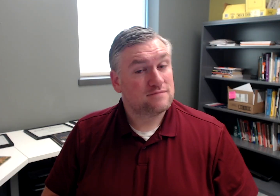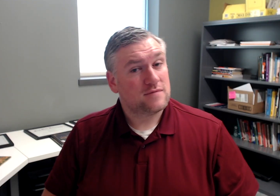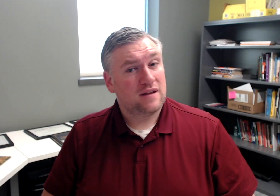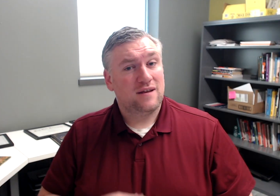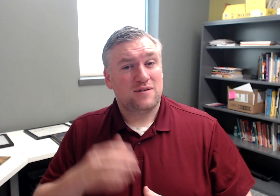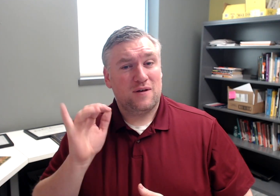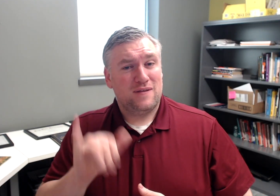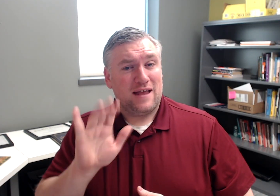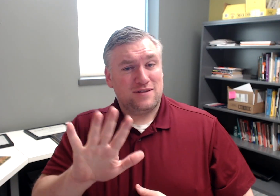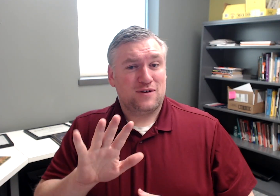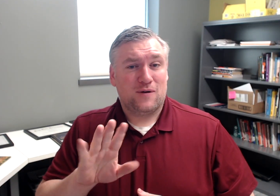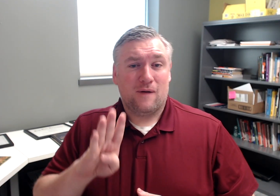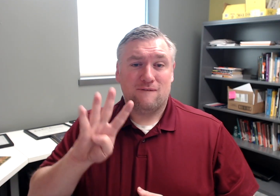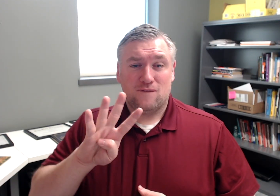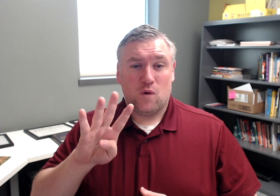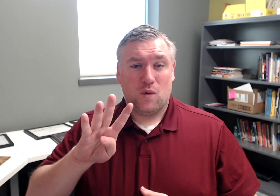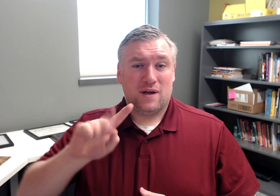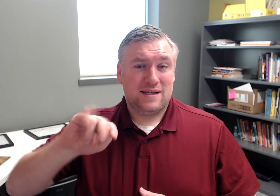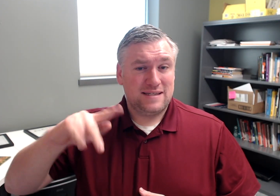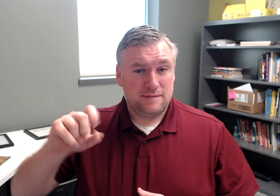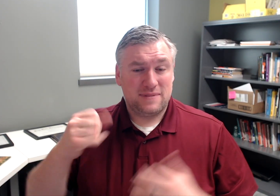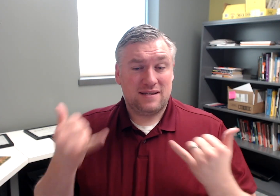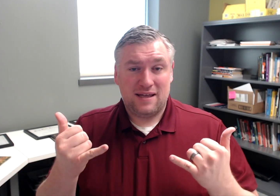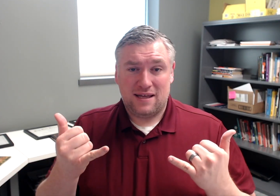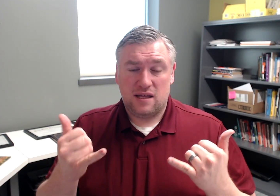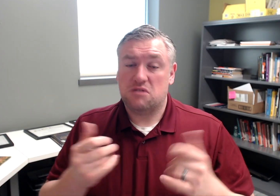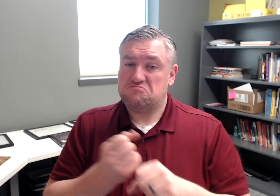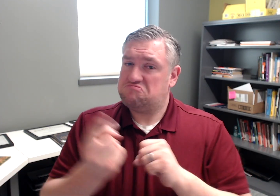the reading. So that's your 4 tips for today.